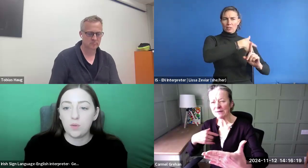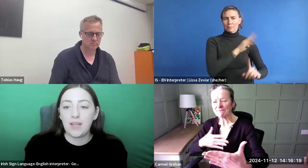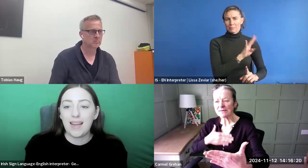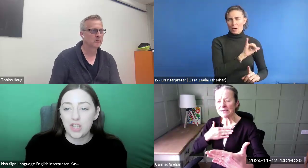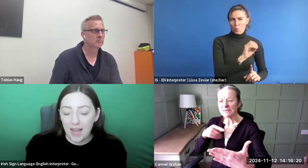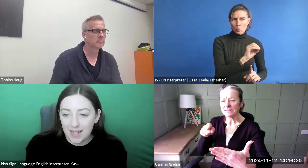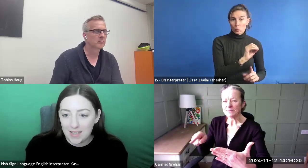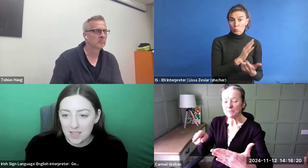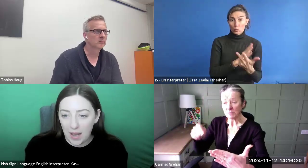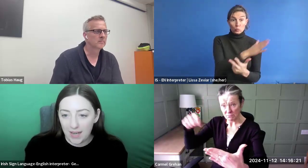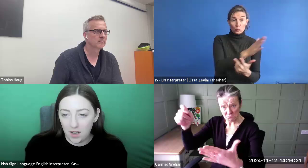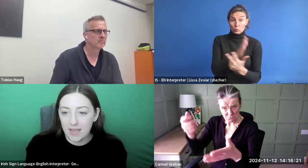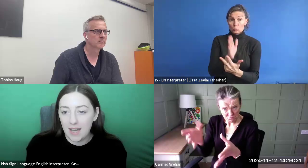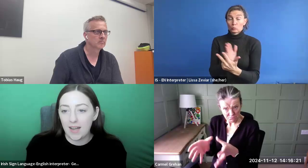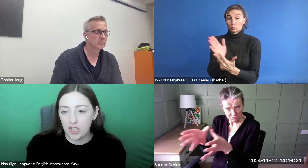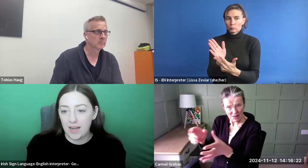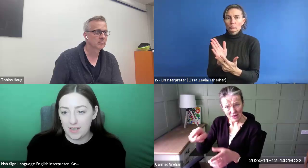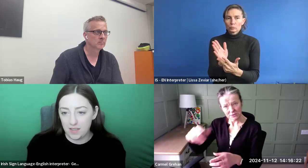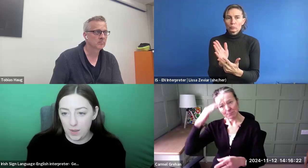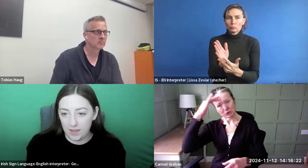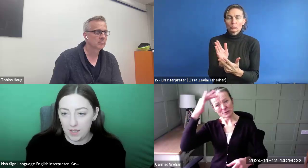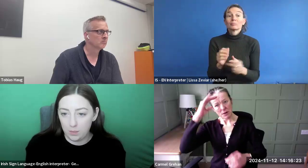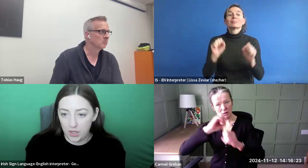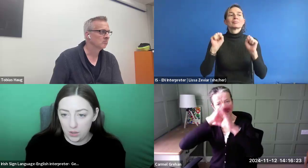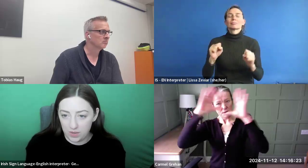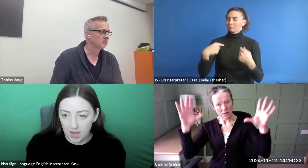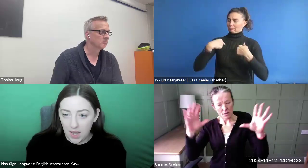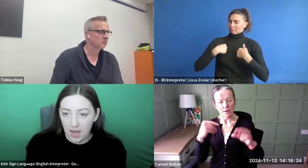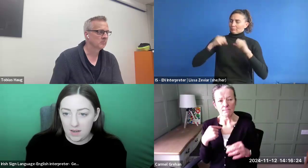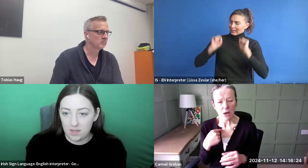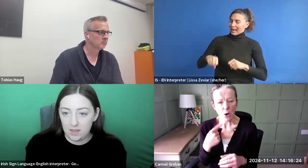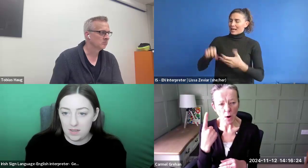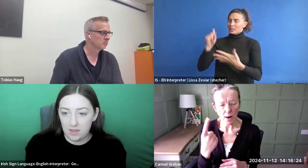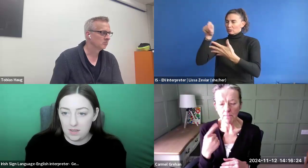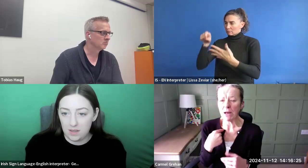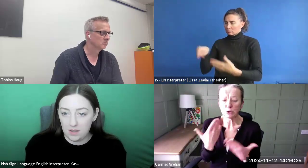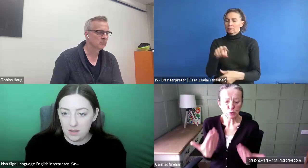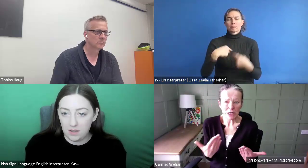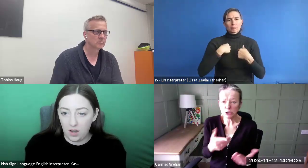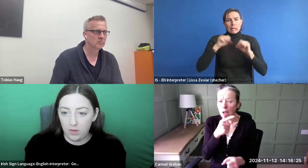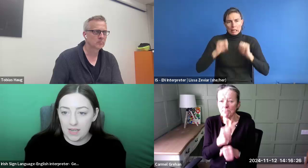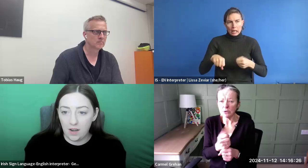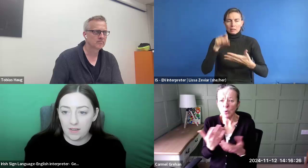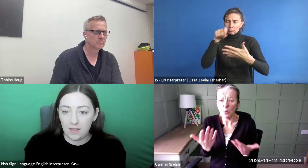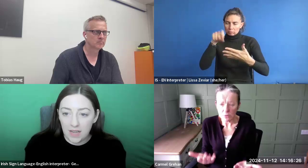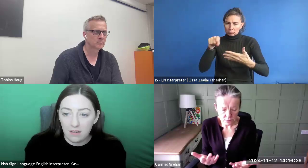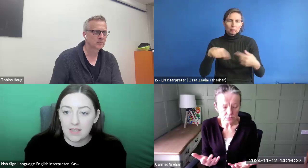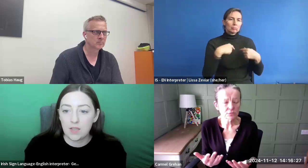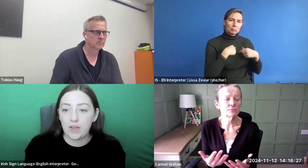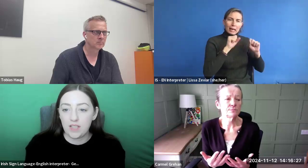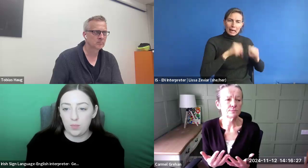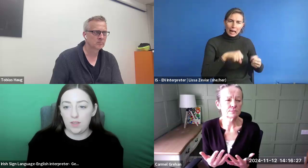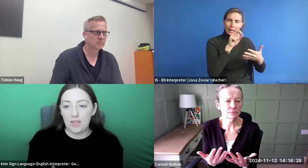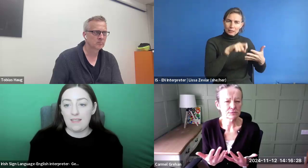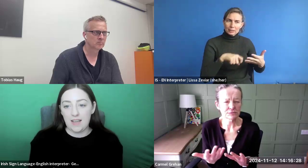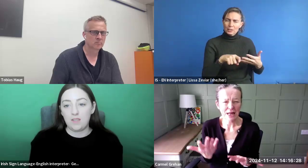And there's also a checklist as well, an I can checklist as well that can be used. And I really like the theories